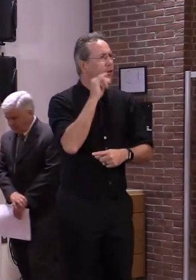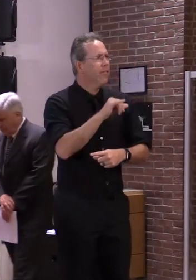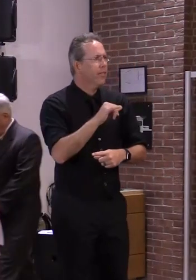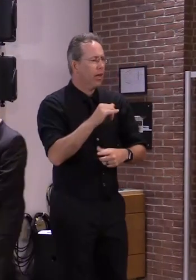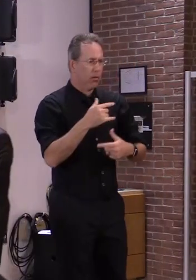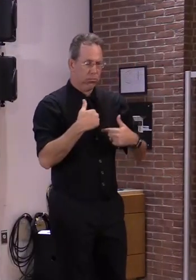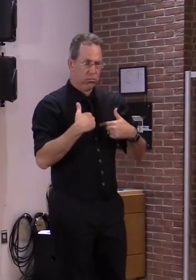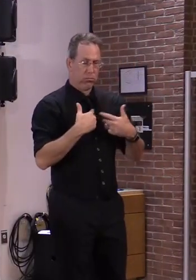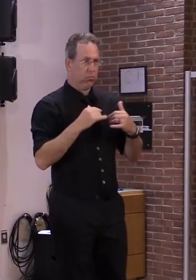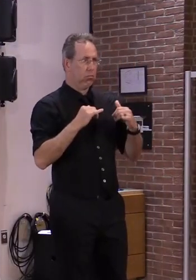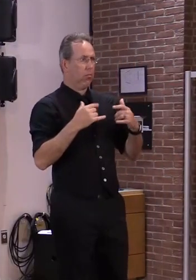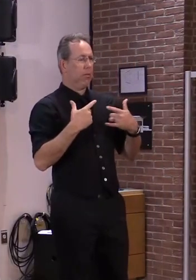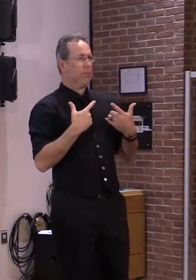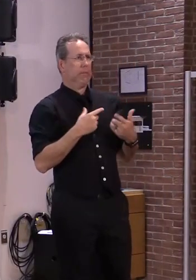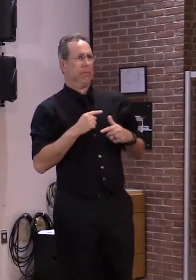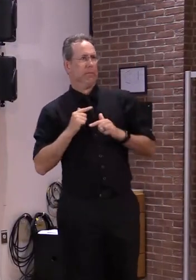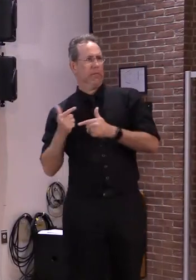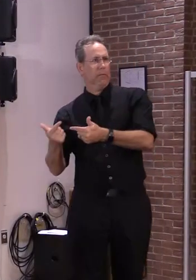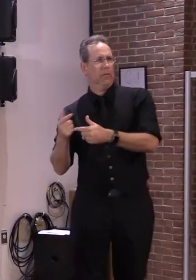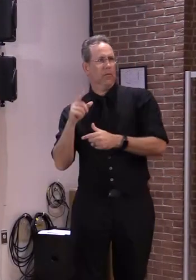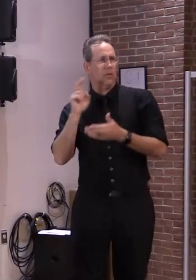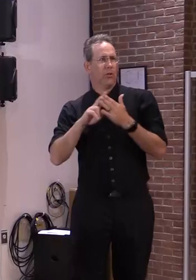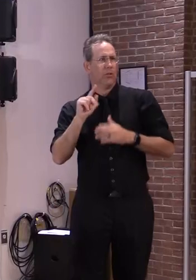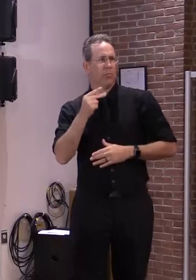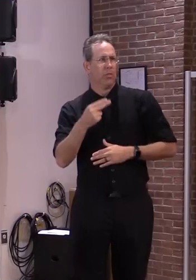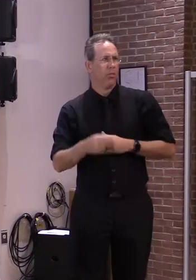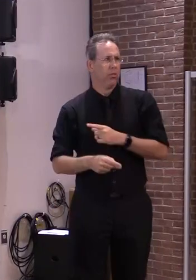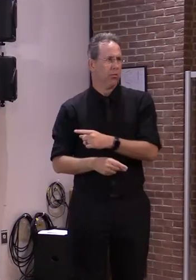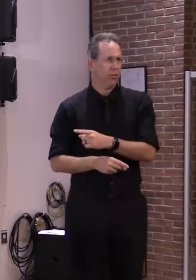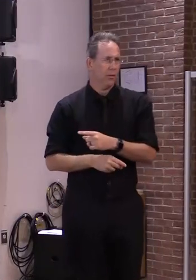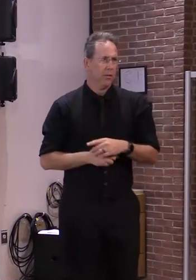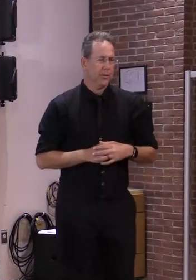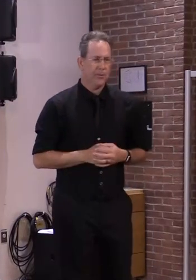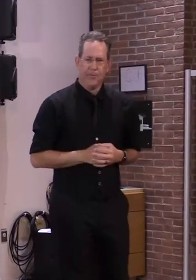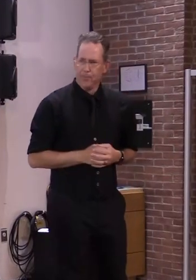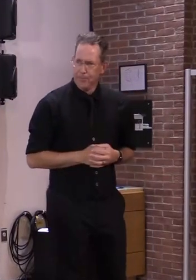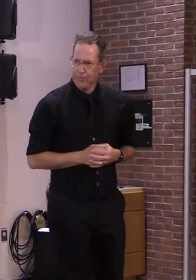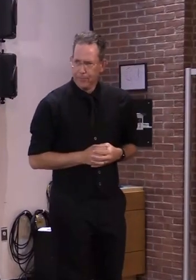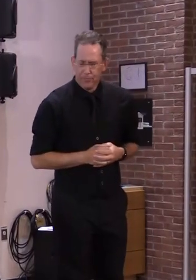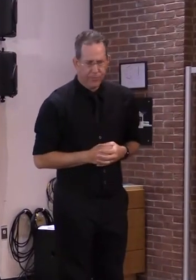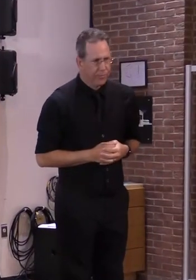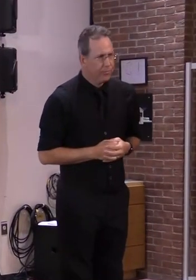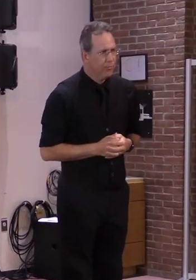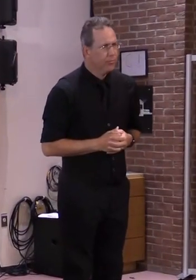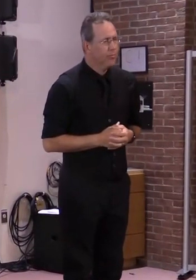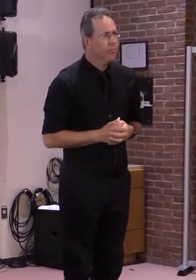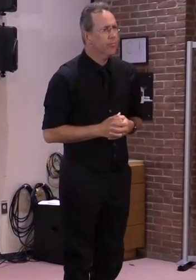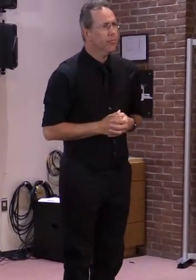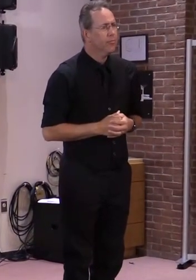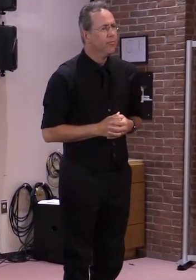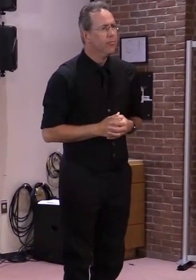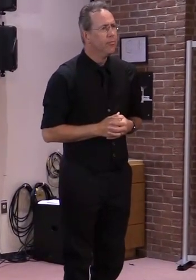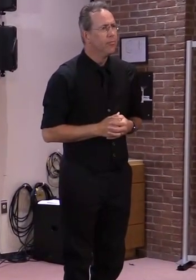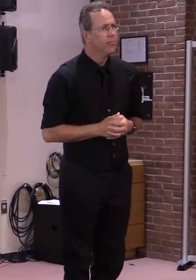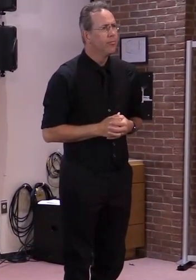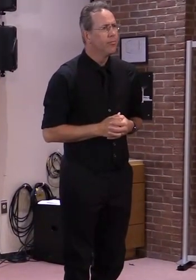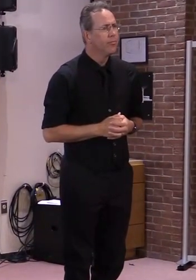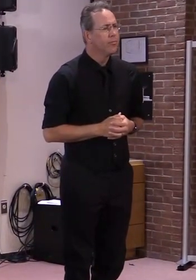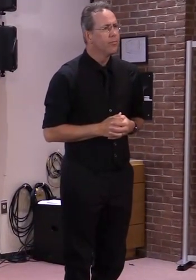more on that. We